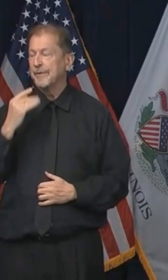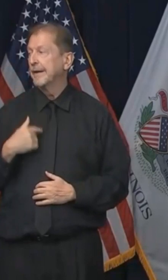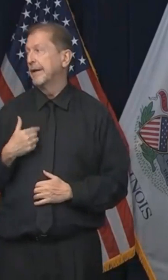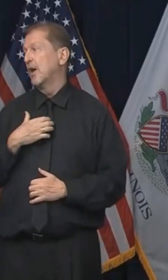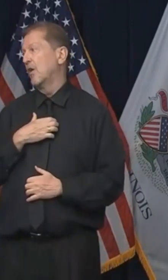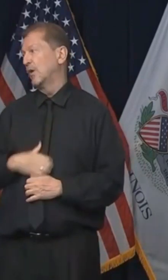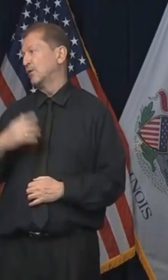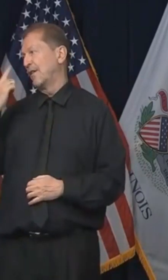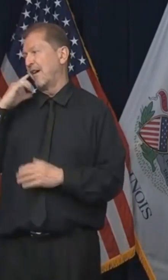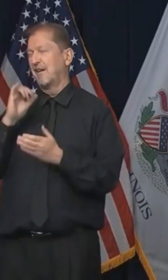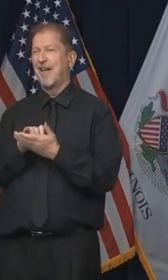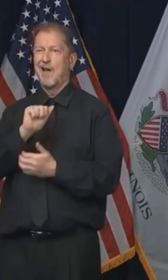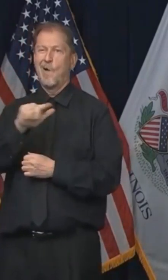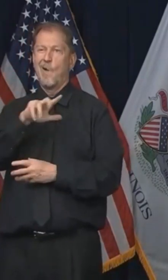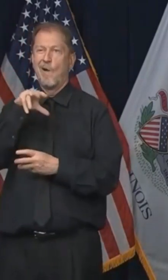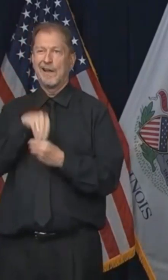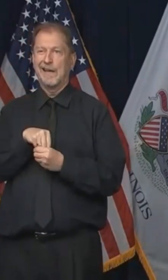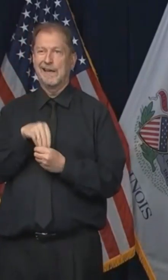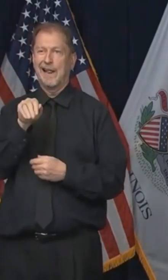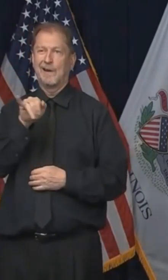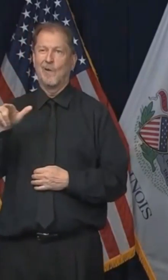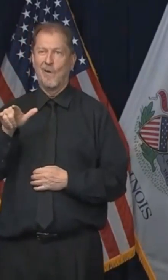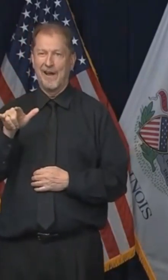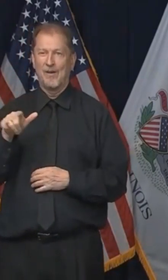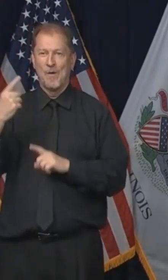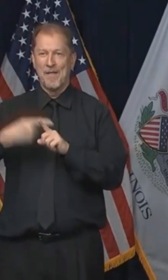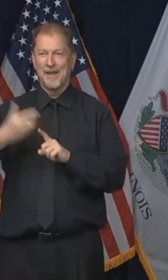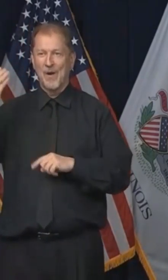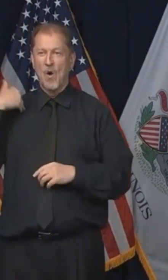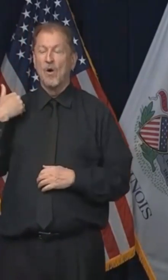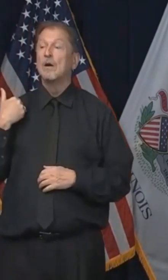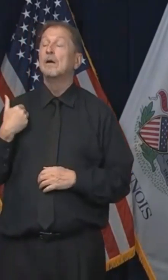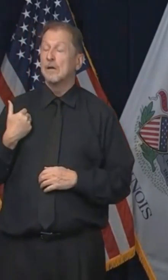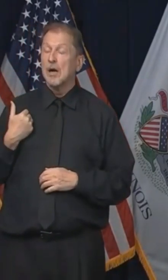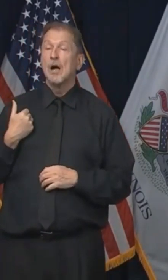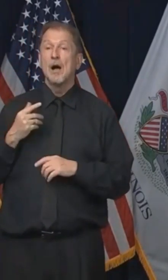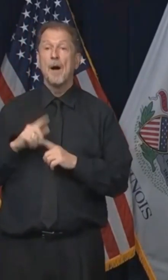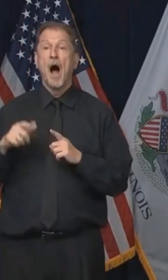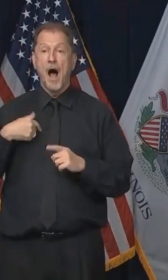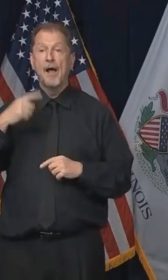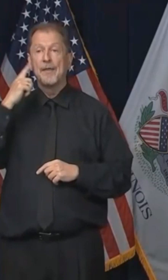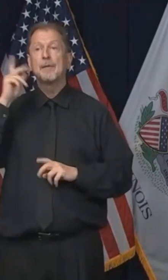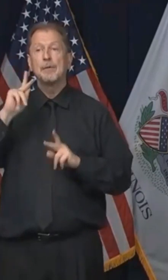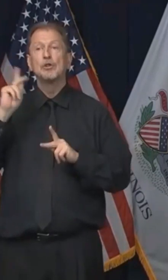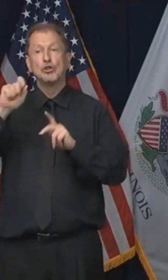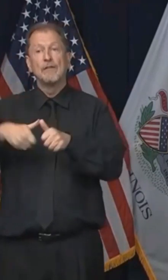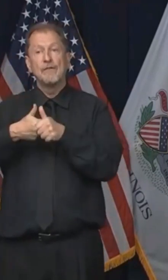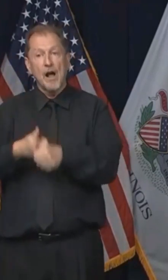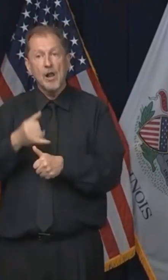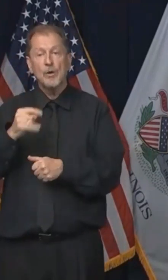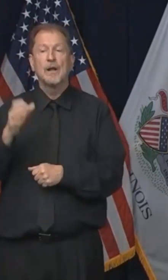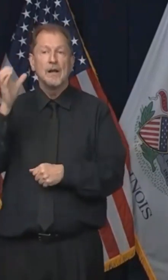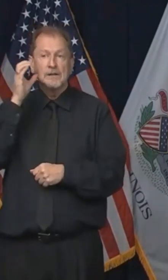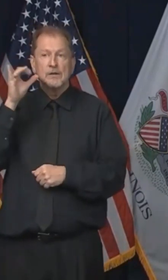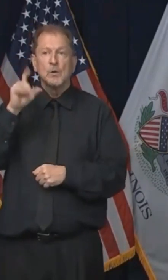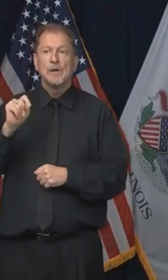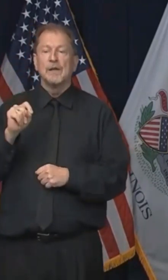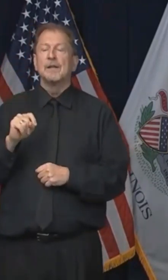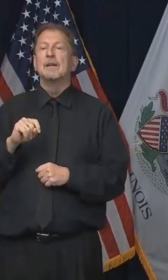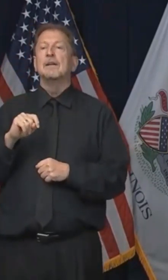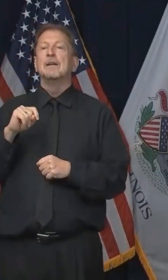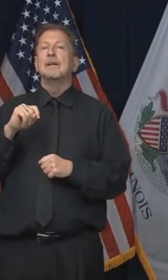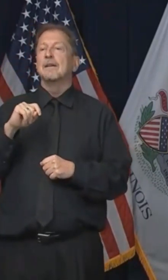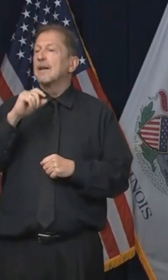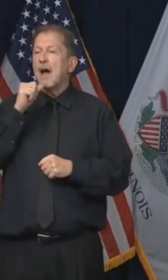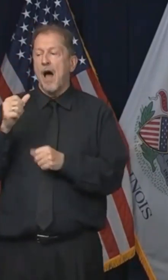ago, maybe. But if the answer is, do I think that people should listen to All in Illinois and follow it, and not go outside, or at least